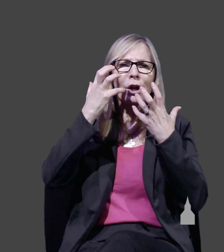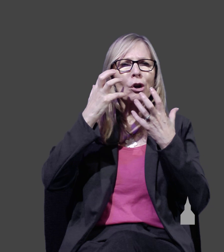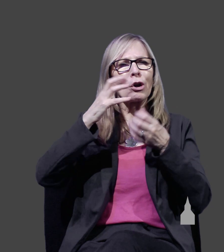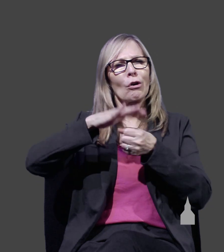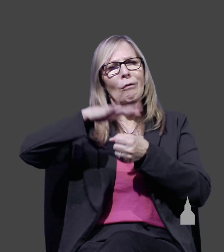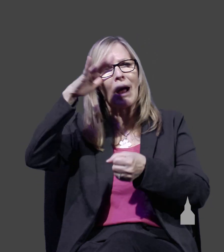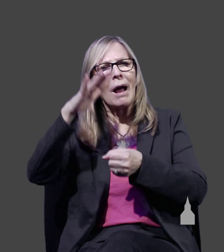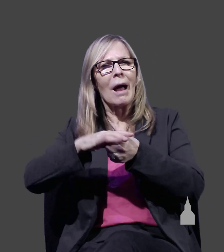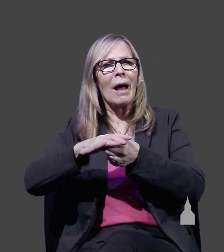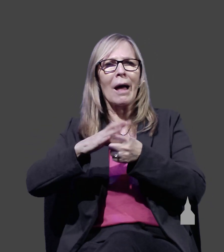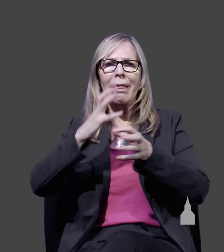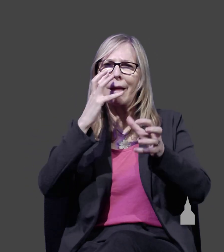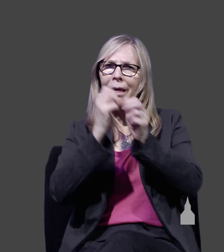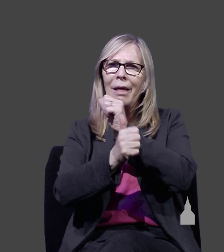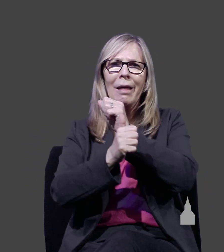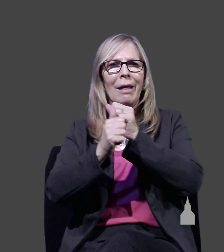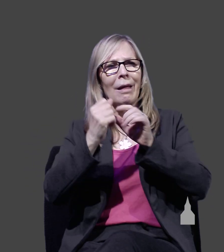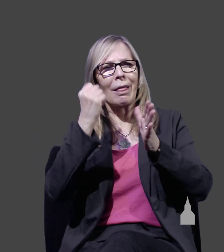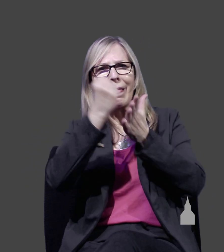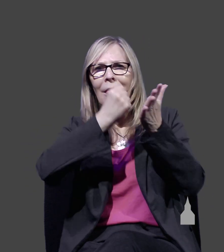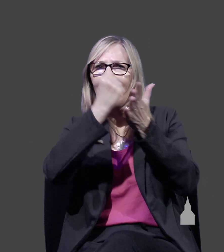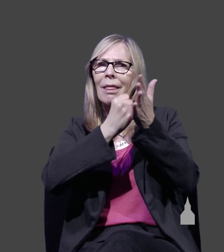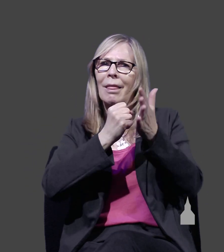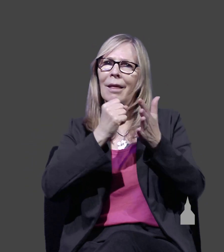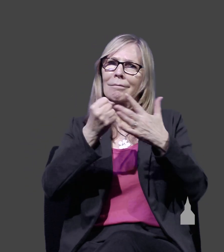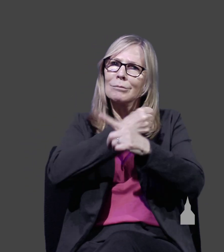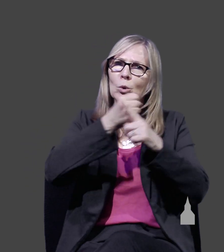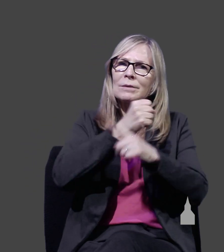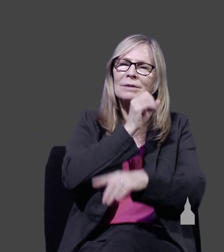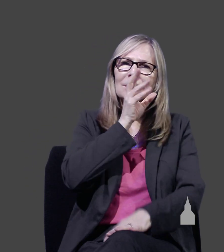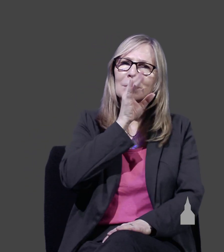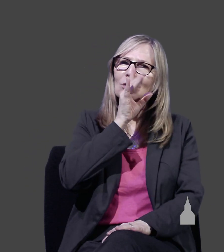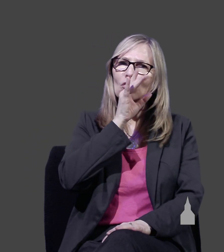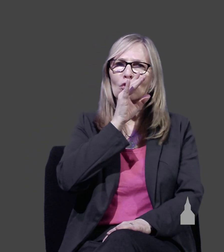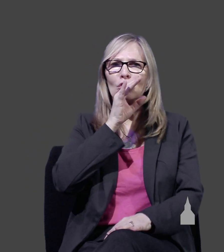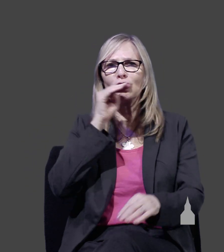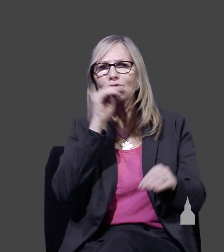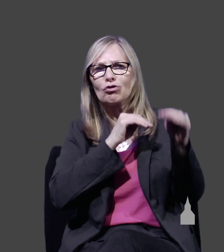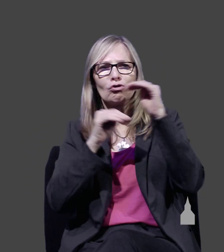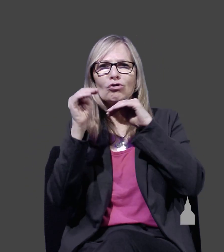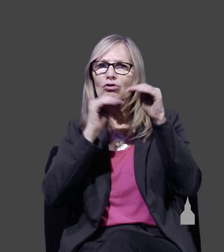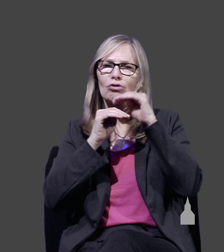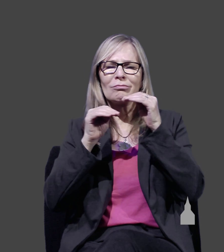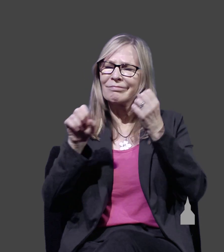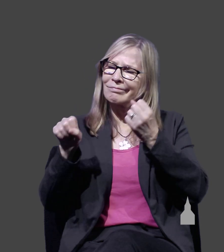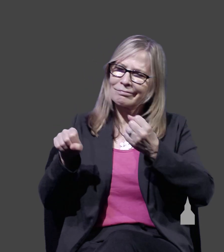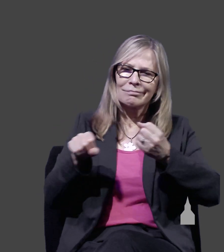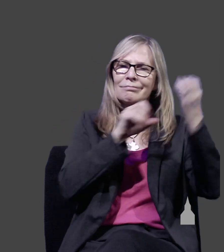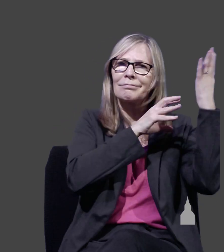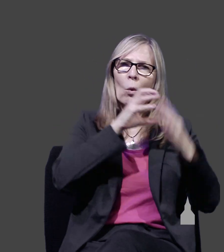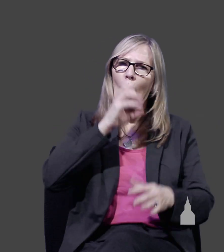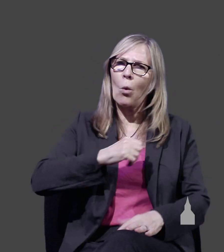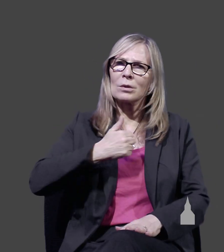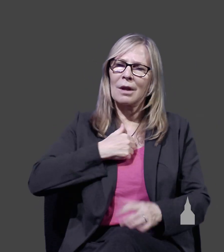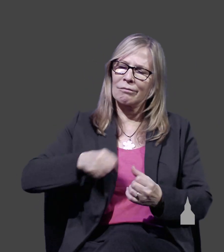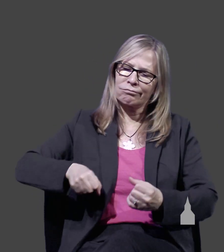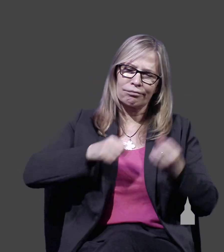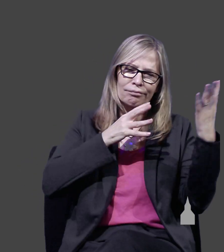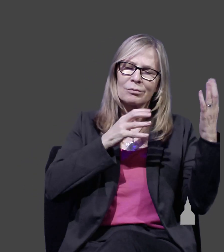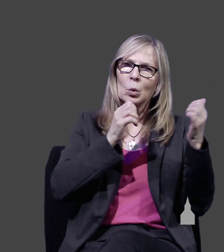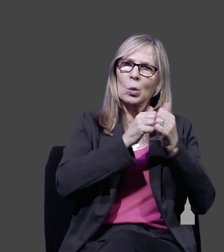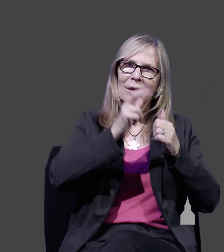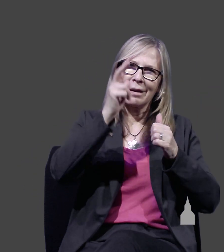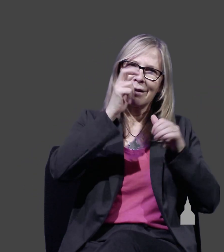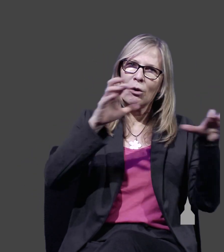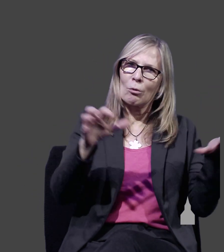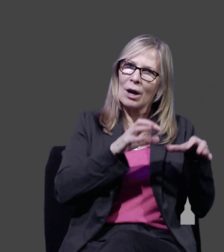malice, slander, and abusive speech from your mouth. Do not lie to one another, since you laid aside the old self with its evil practices.